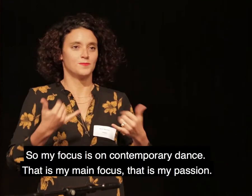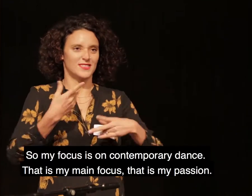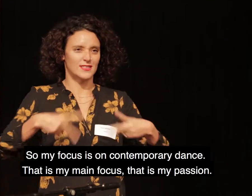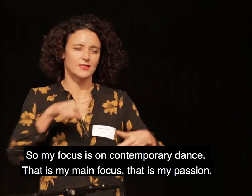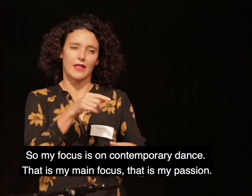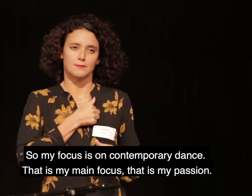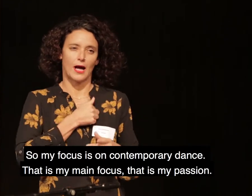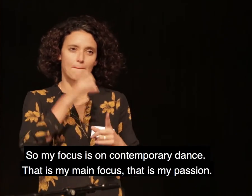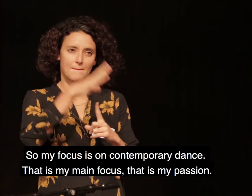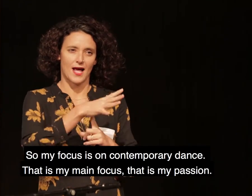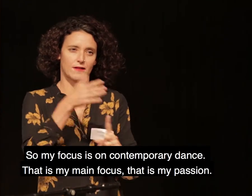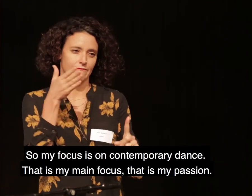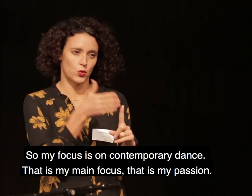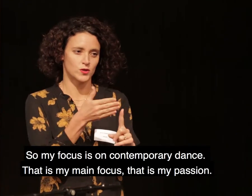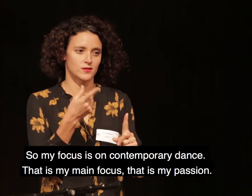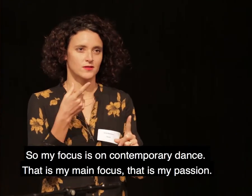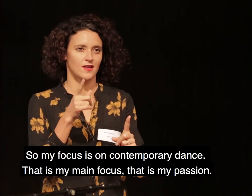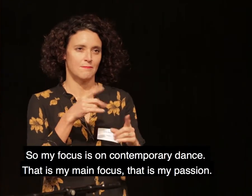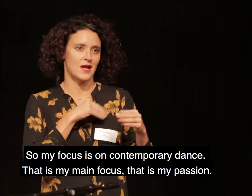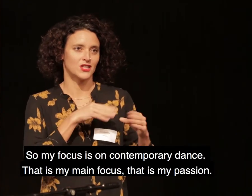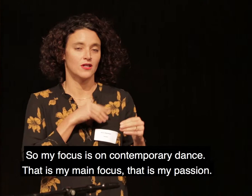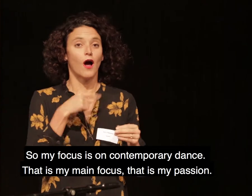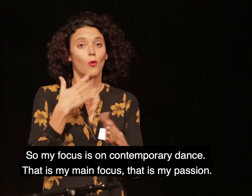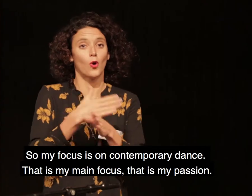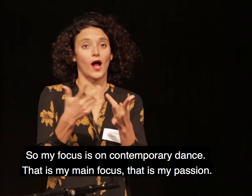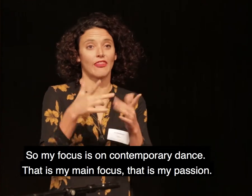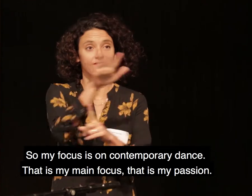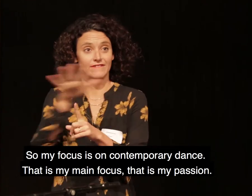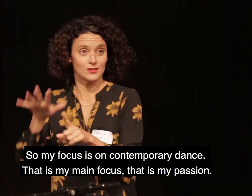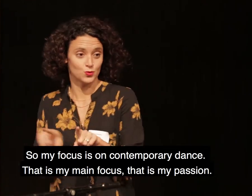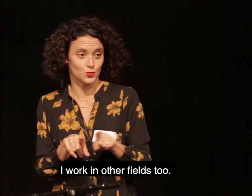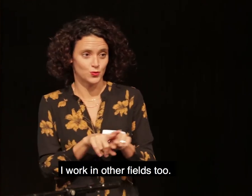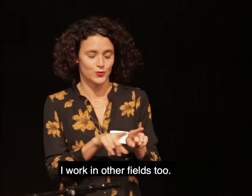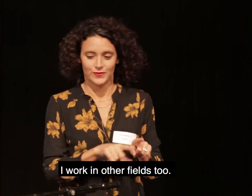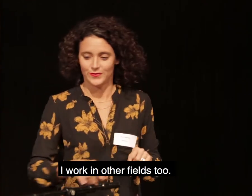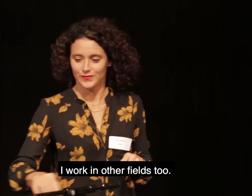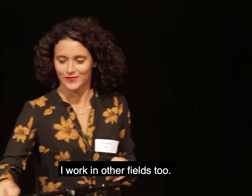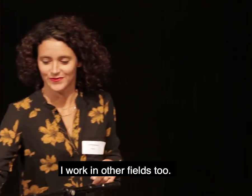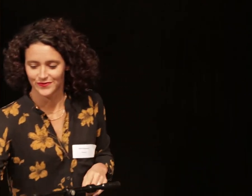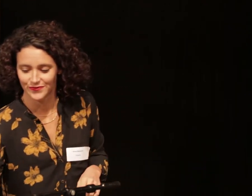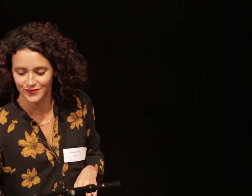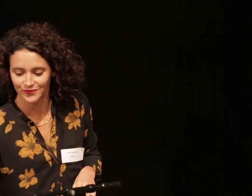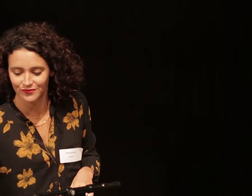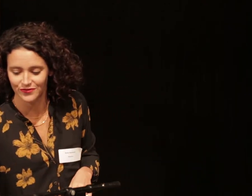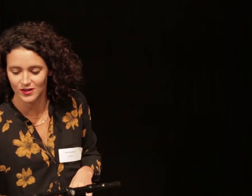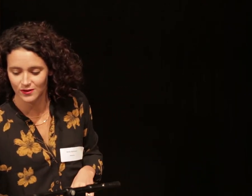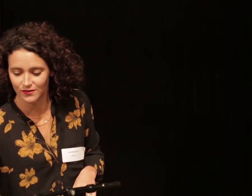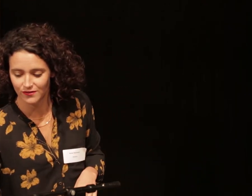So my focus is on contemporary dance. That is my main focus, and that is my passion. I work in other fields too.